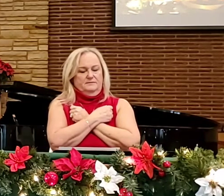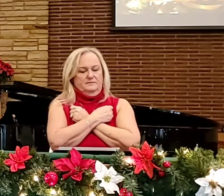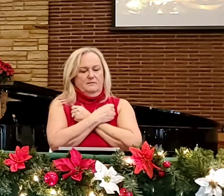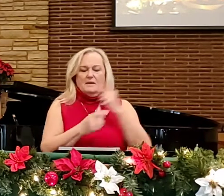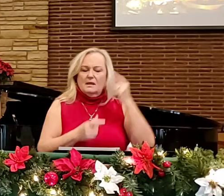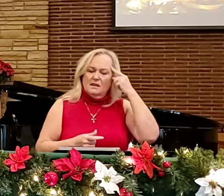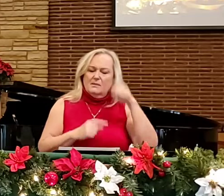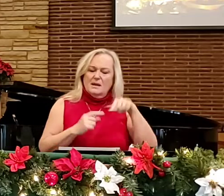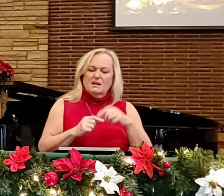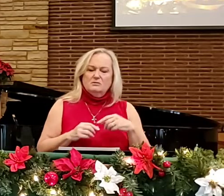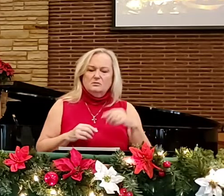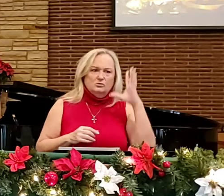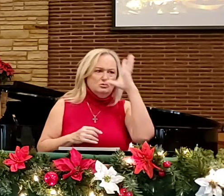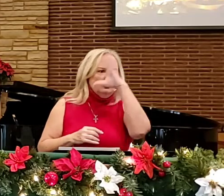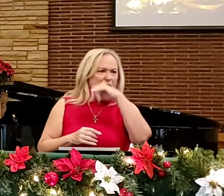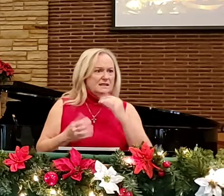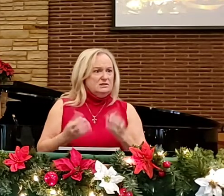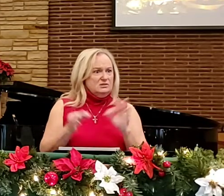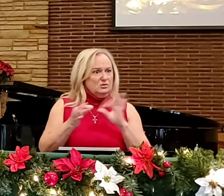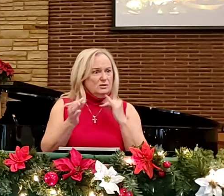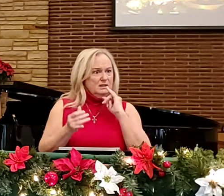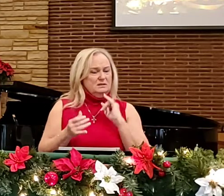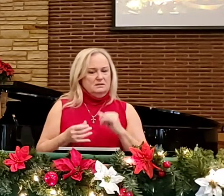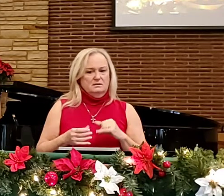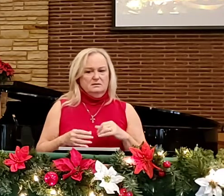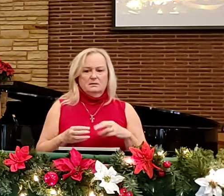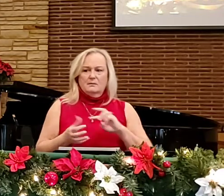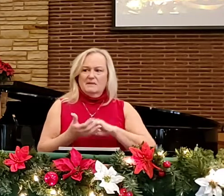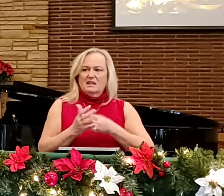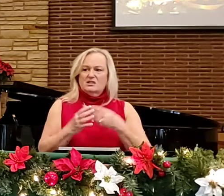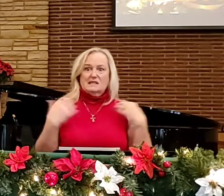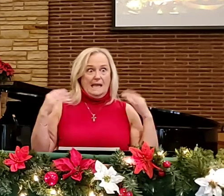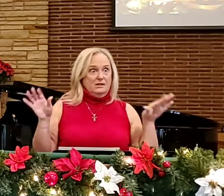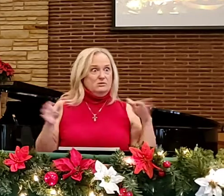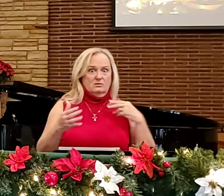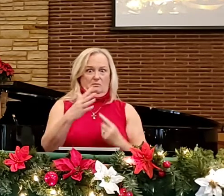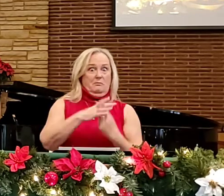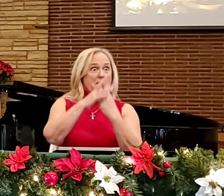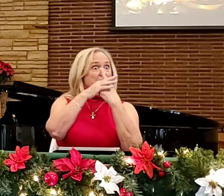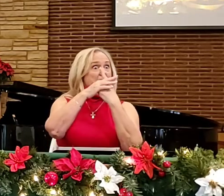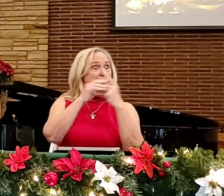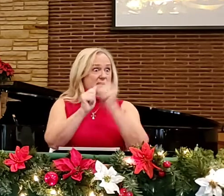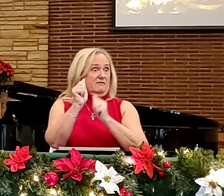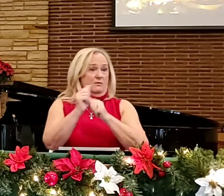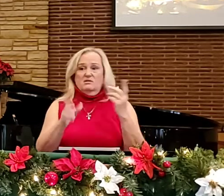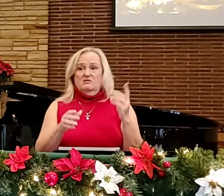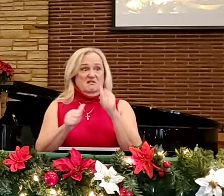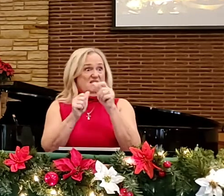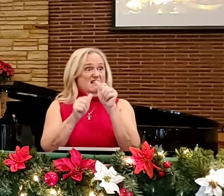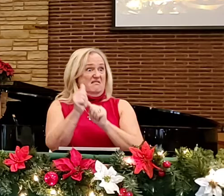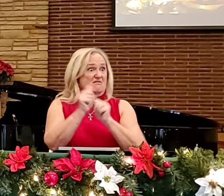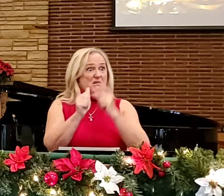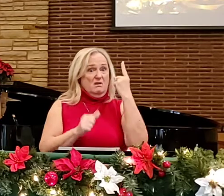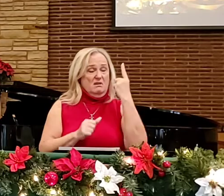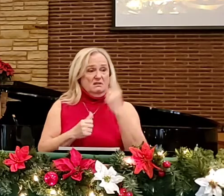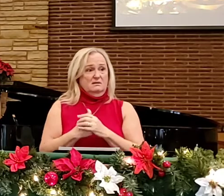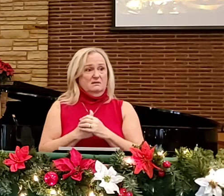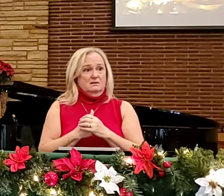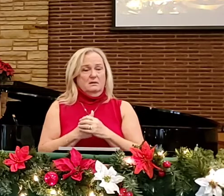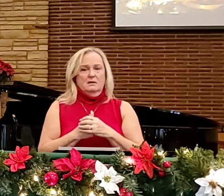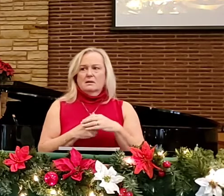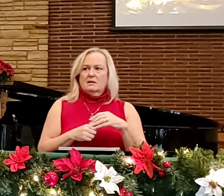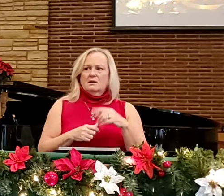Think about how strange this story is. I mean, there are angels appearing everywhere to just about everyone.